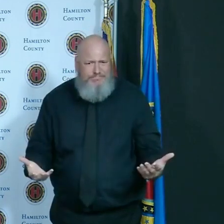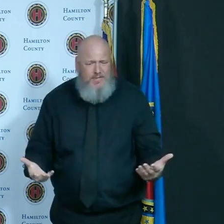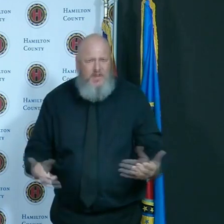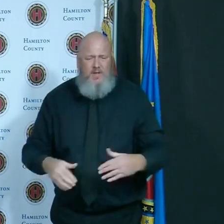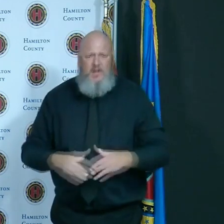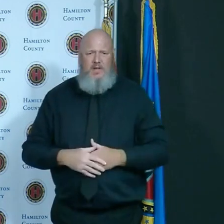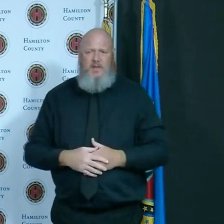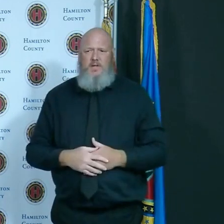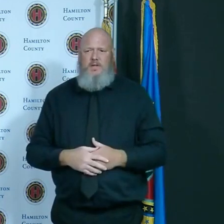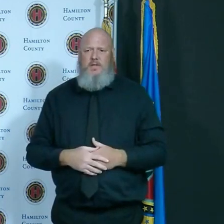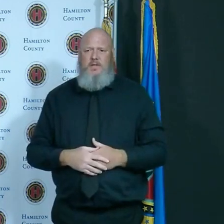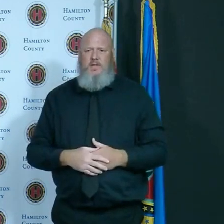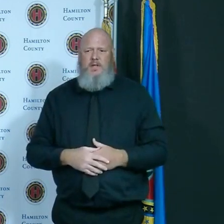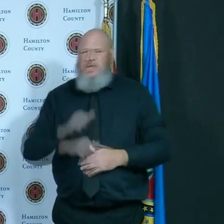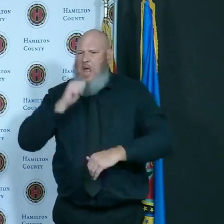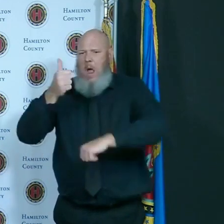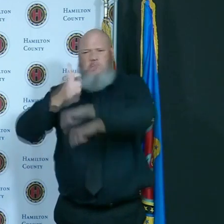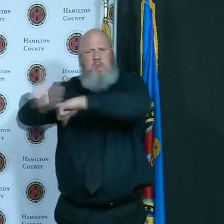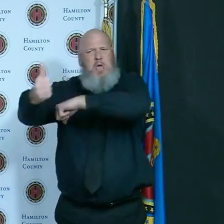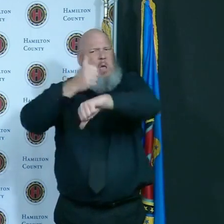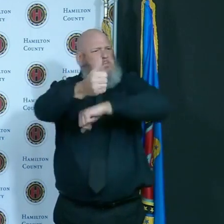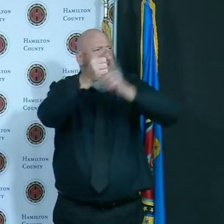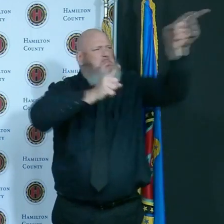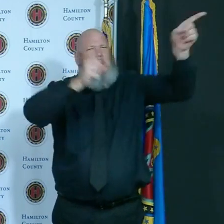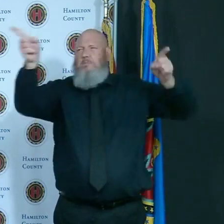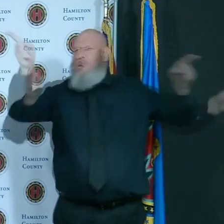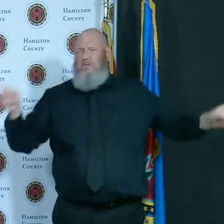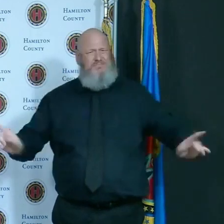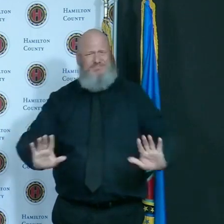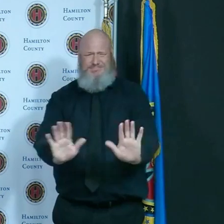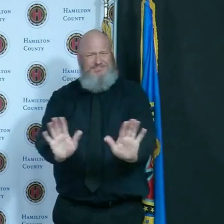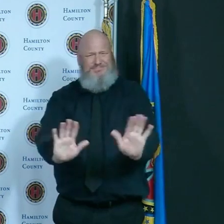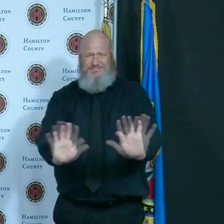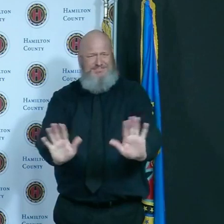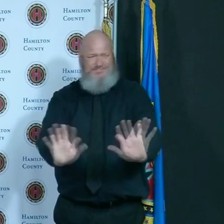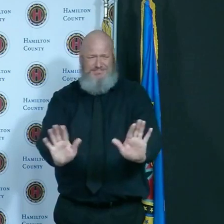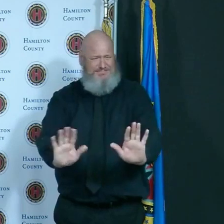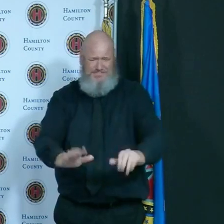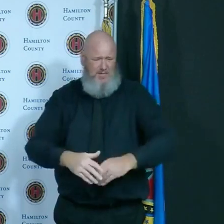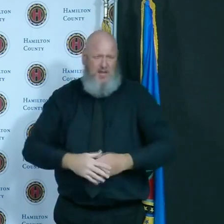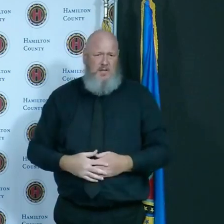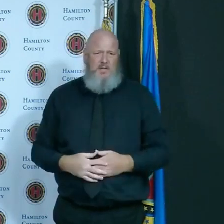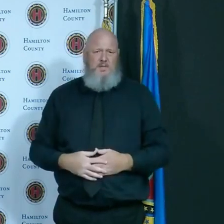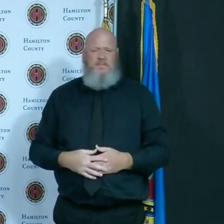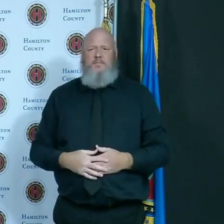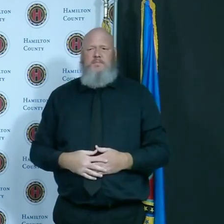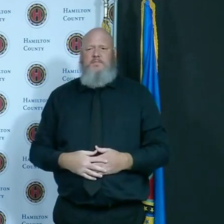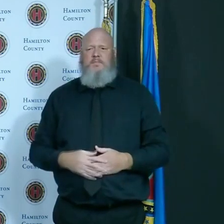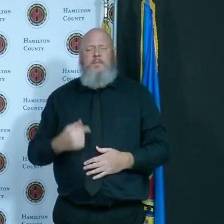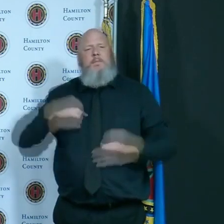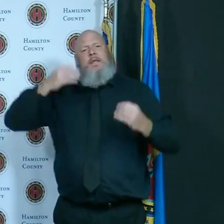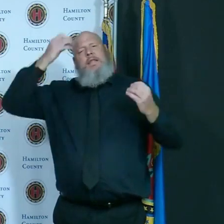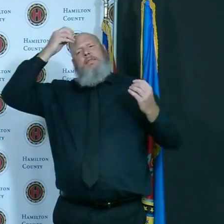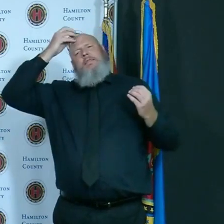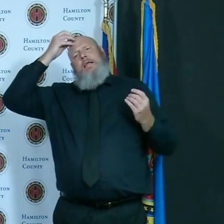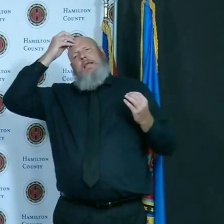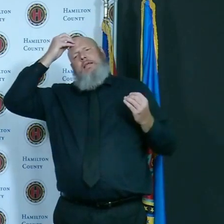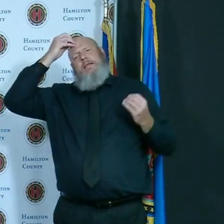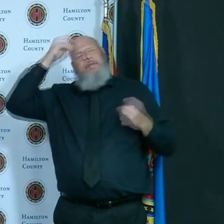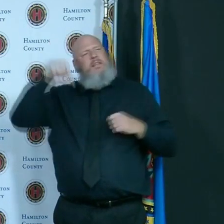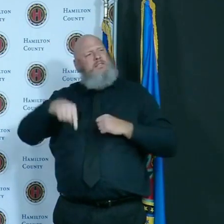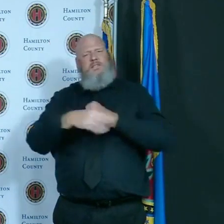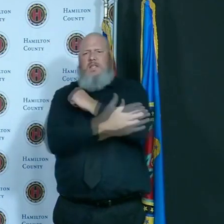pointing fingers at anyone. I think when I think about where we are in our country, in our city, in our